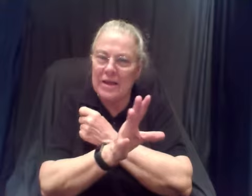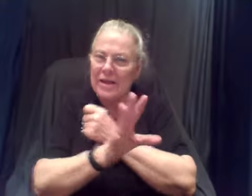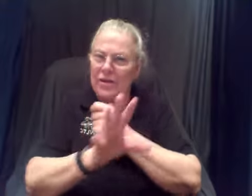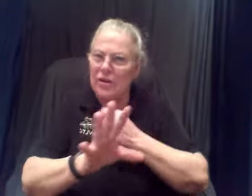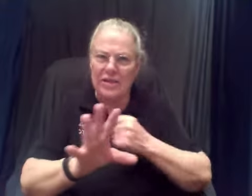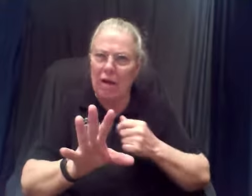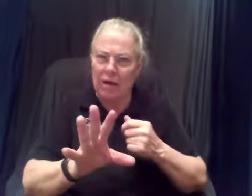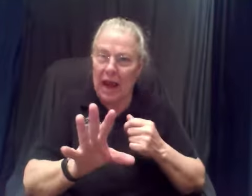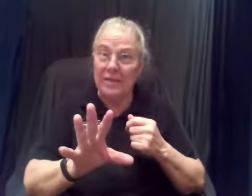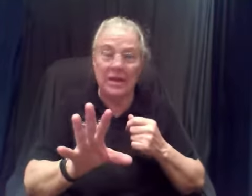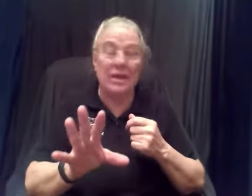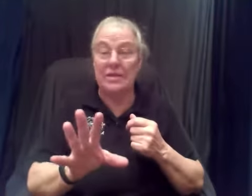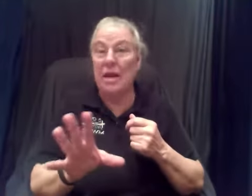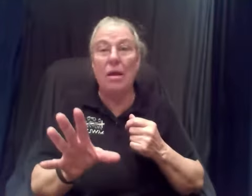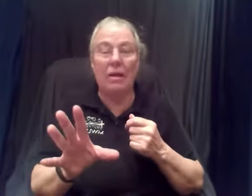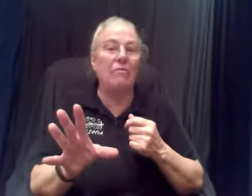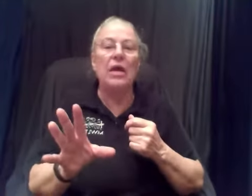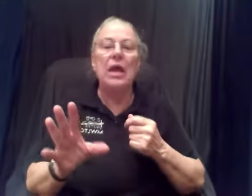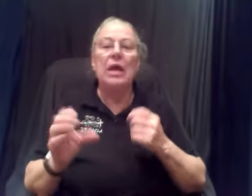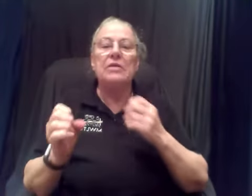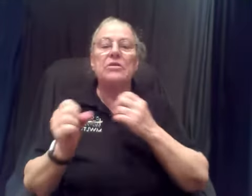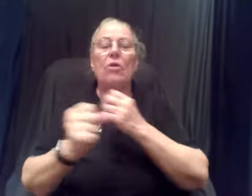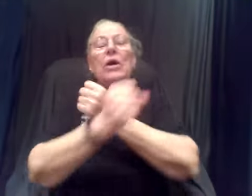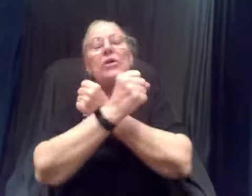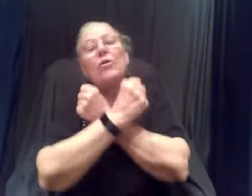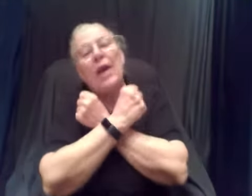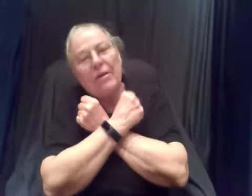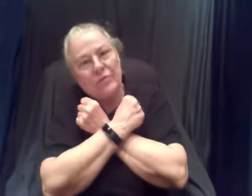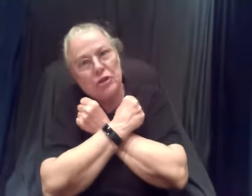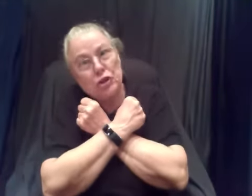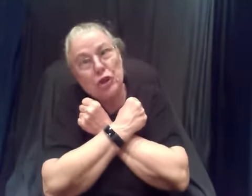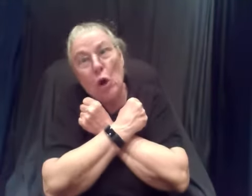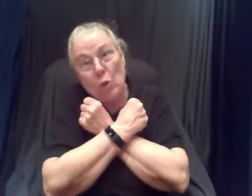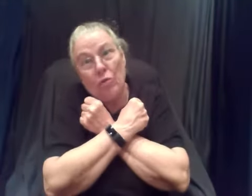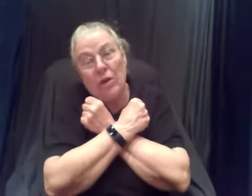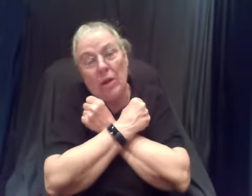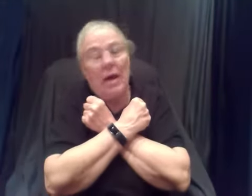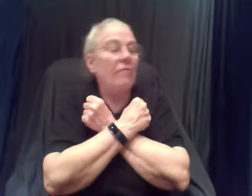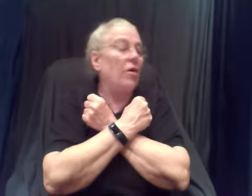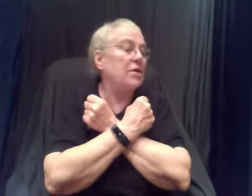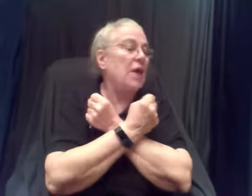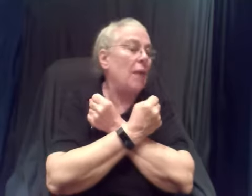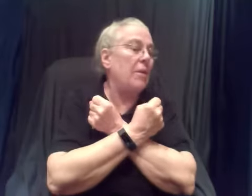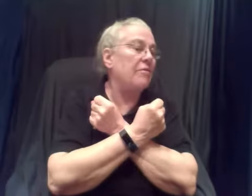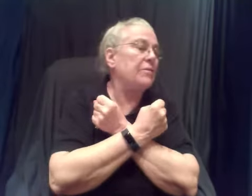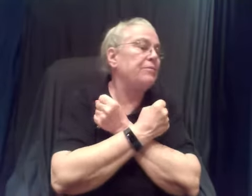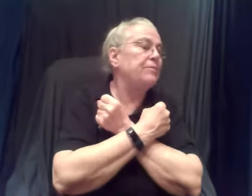you're sarcastic. It's not love. So you have to show the love on top of it.